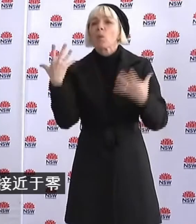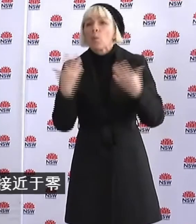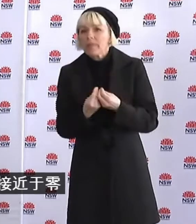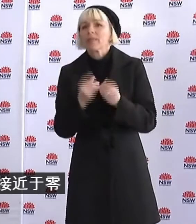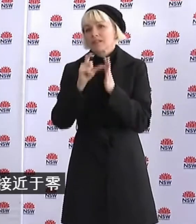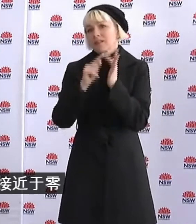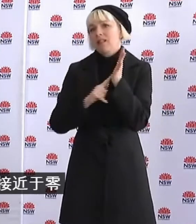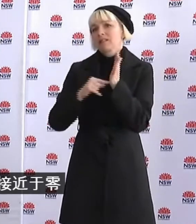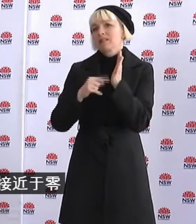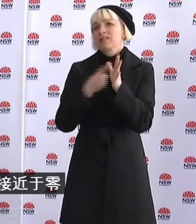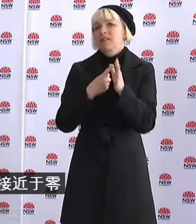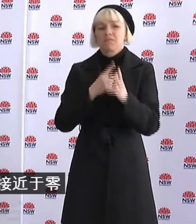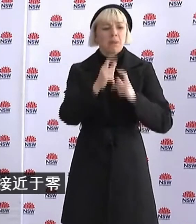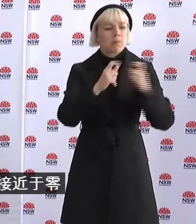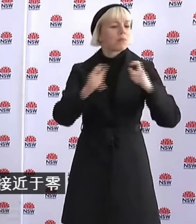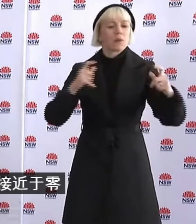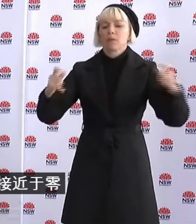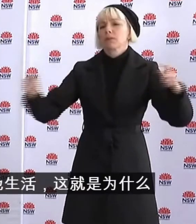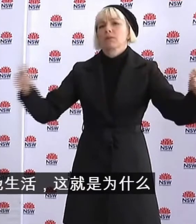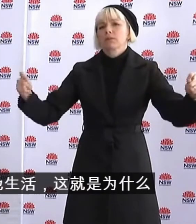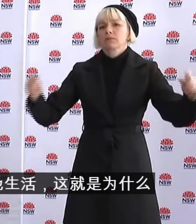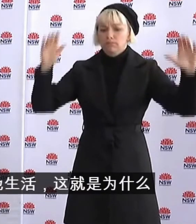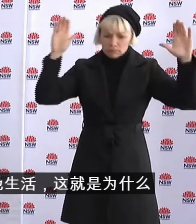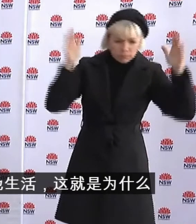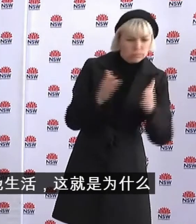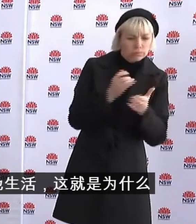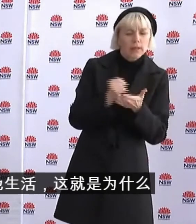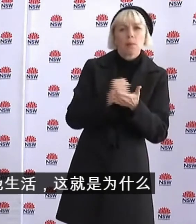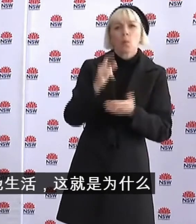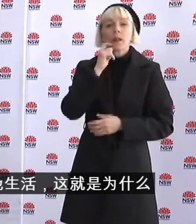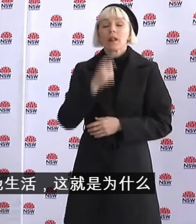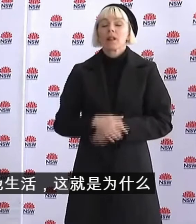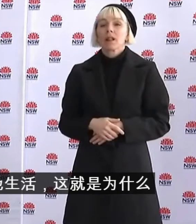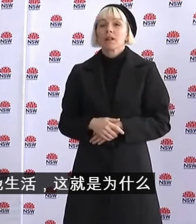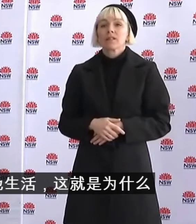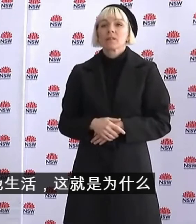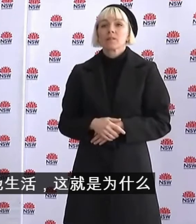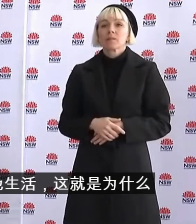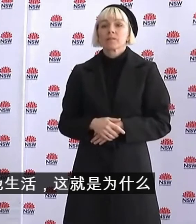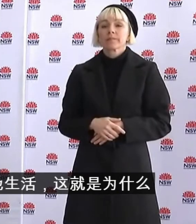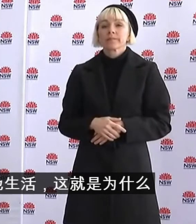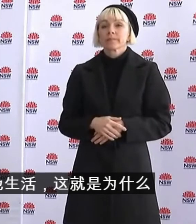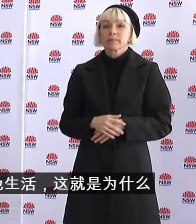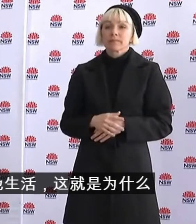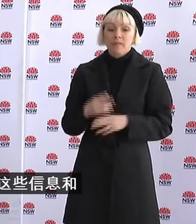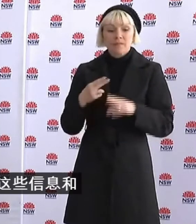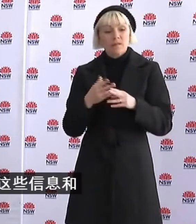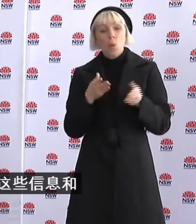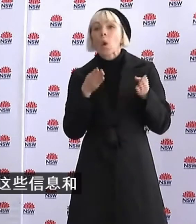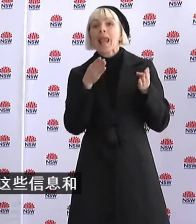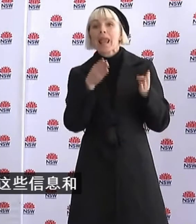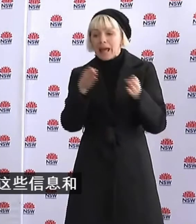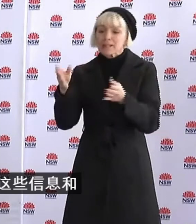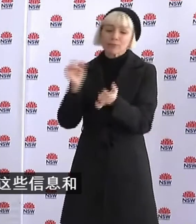the community as close to zero as possible. Otherwise, you cannot live as safely and as freely as you like, and that's why we've